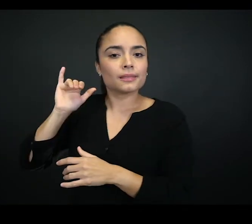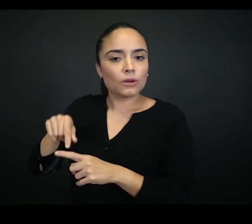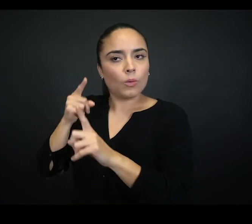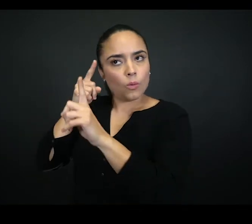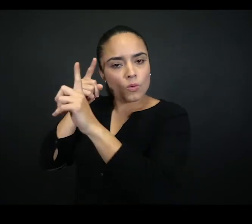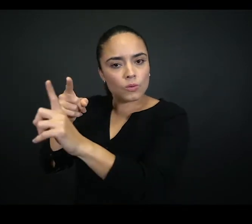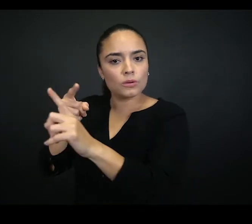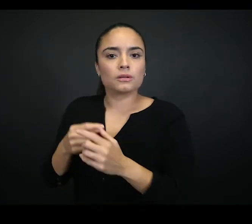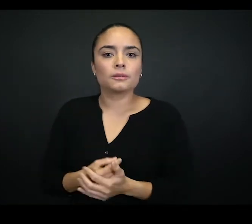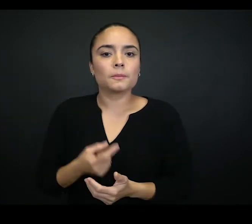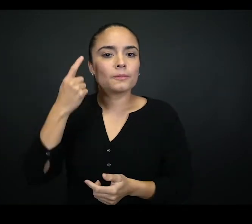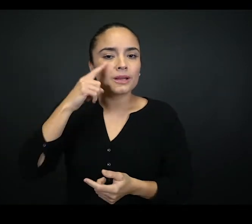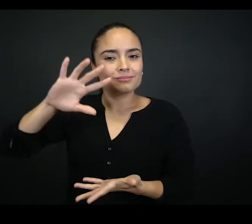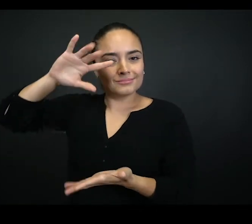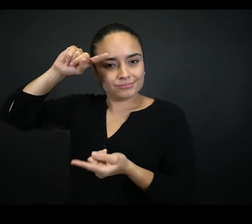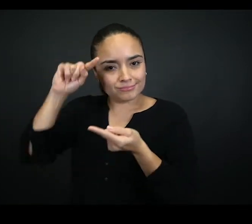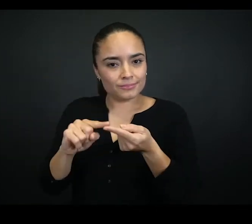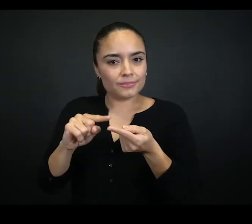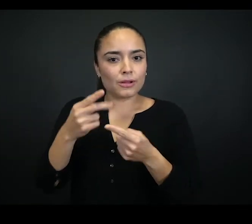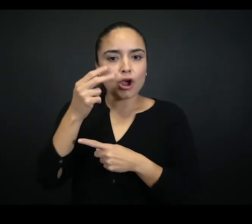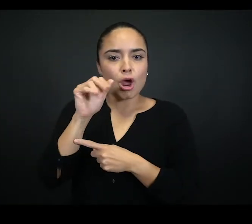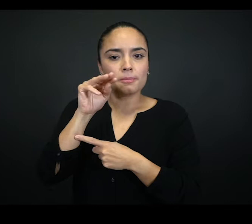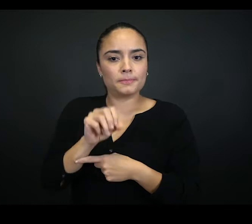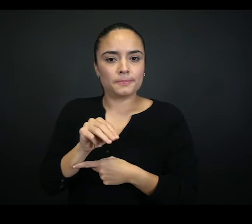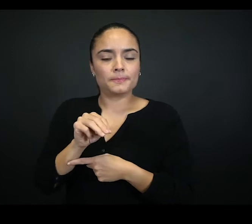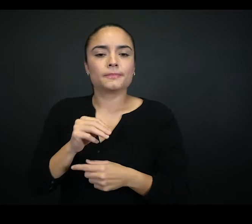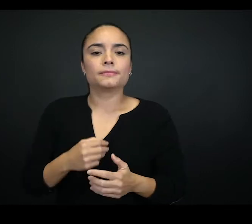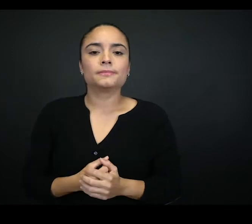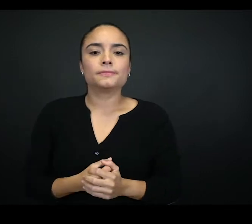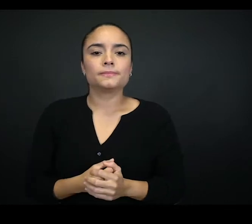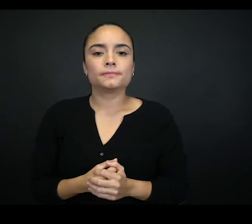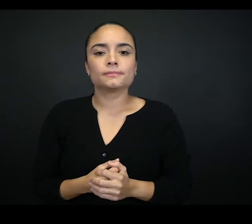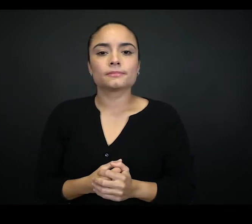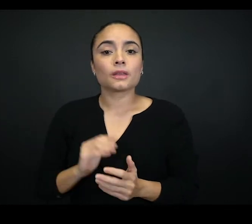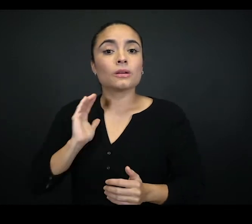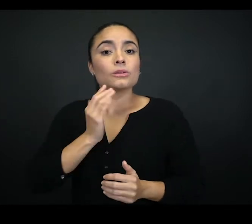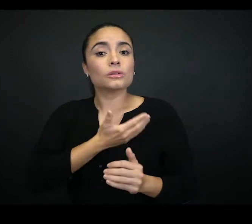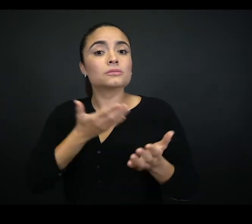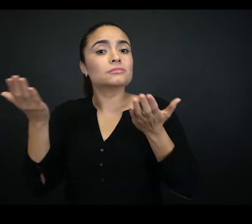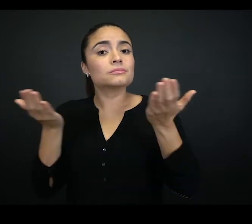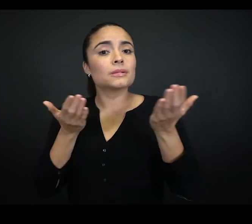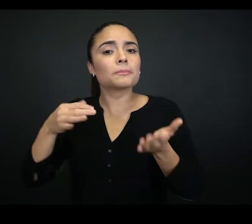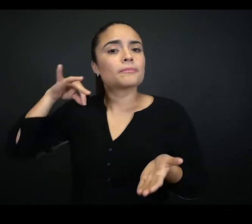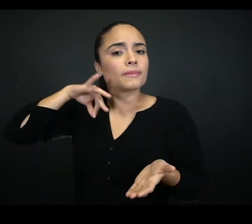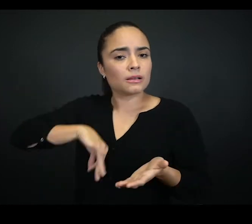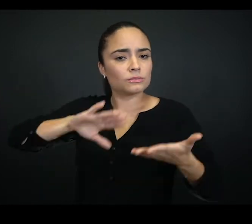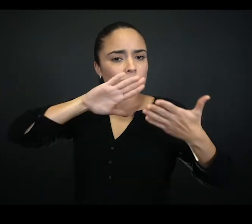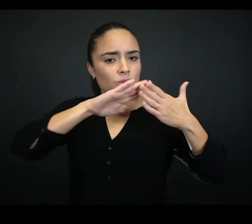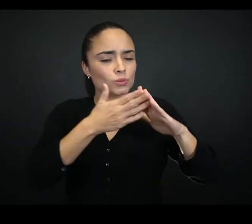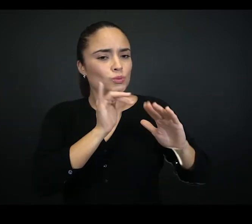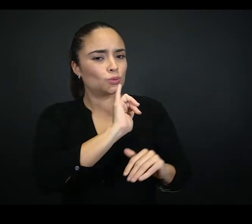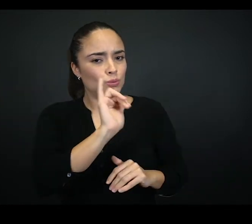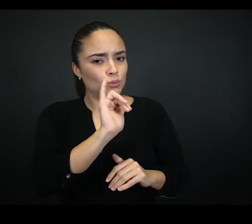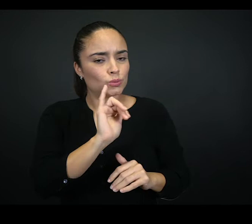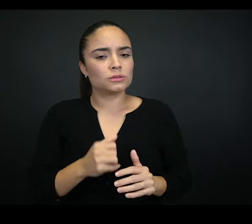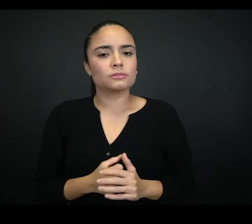the harm reduction services also benefit the community, but very directly by having people use here. They're